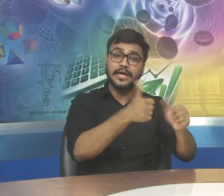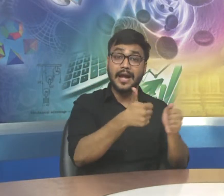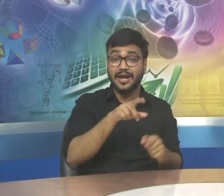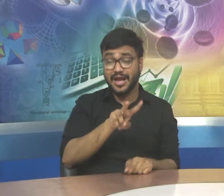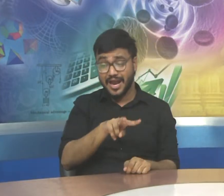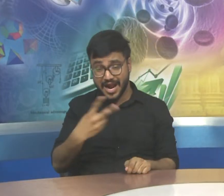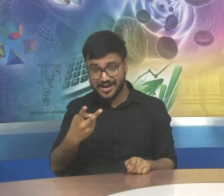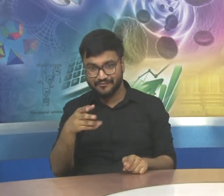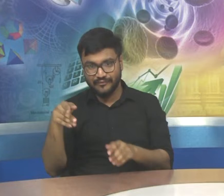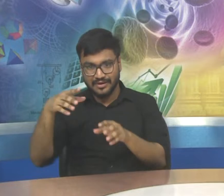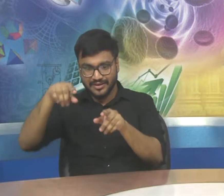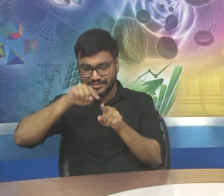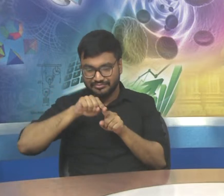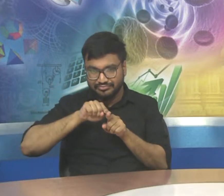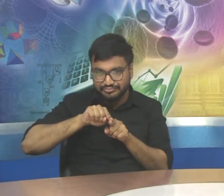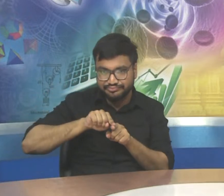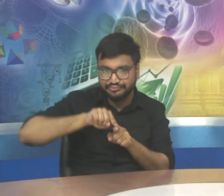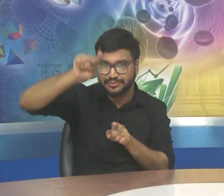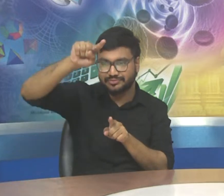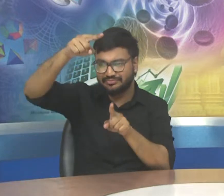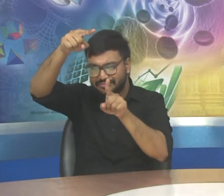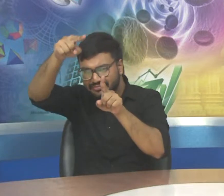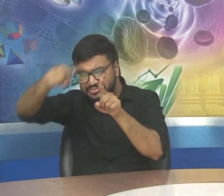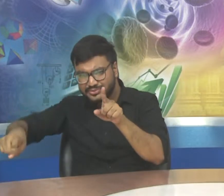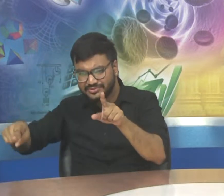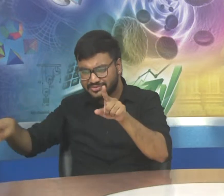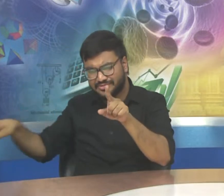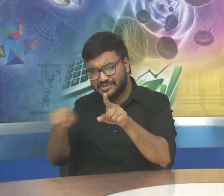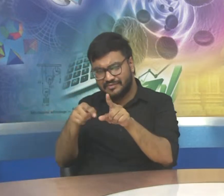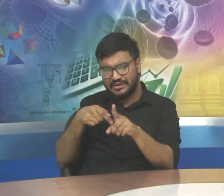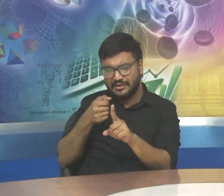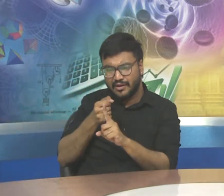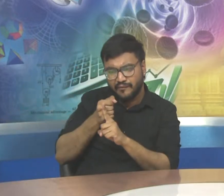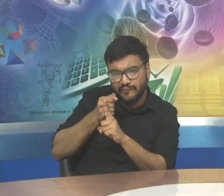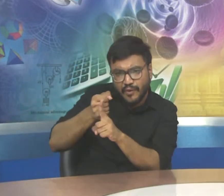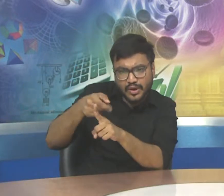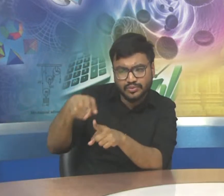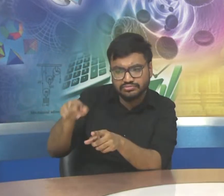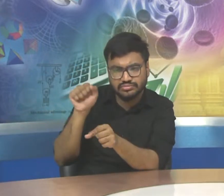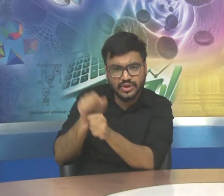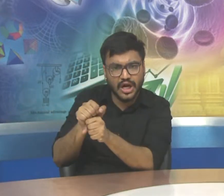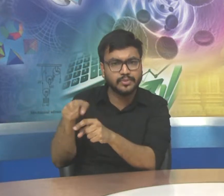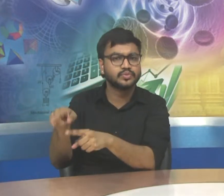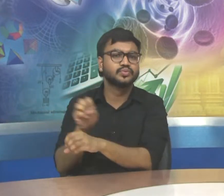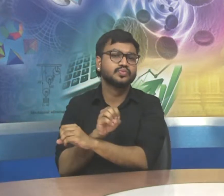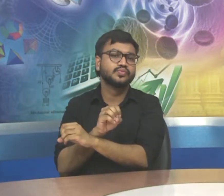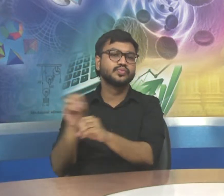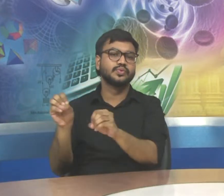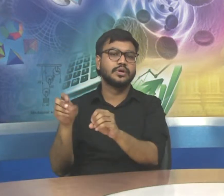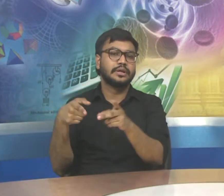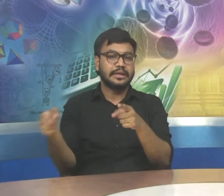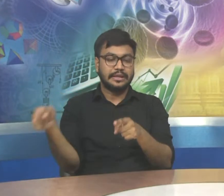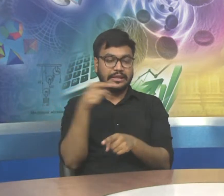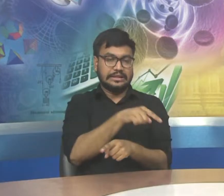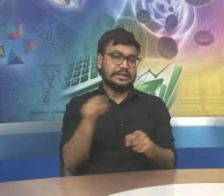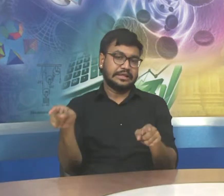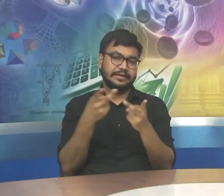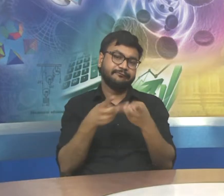because work has been calculated by the force and displacement, and here is